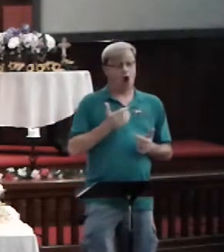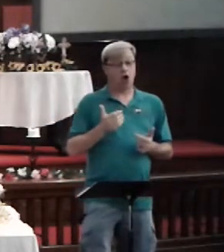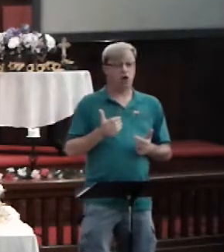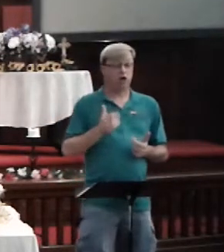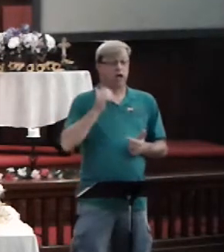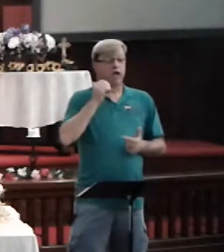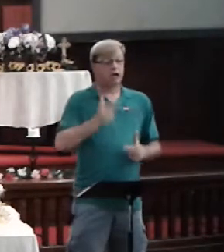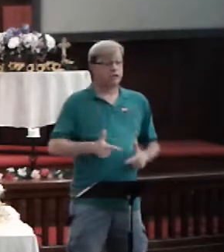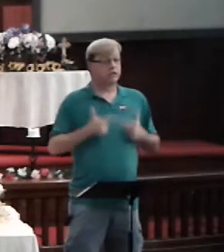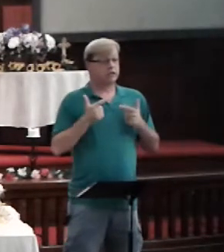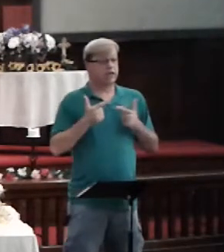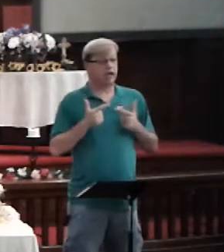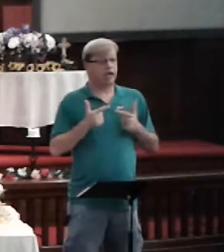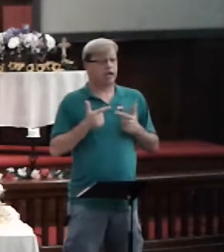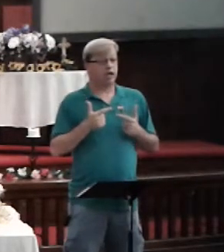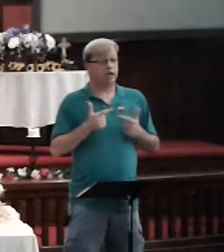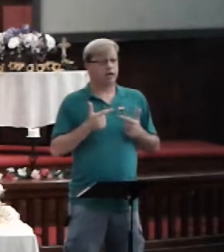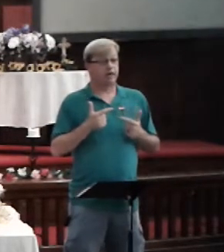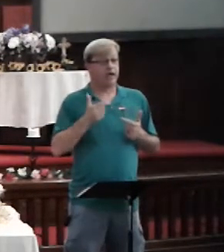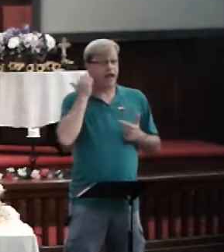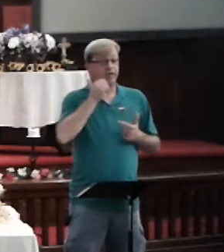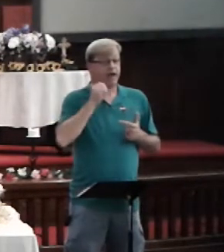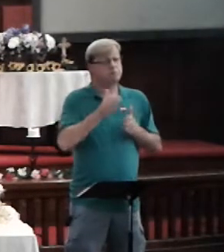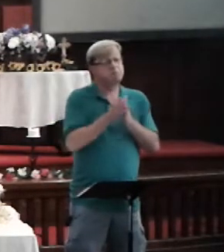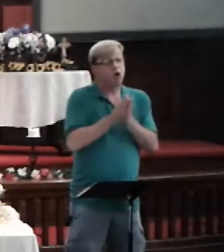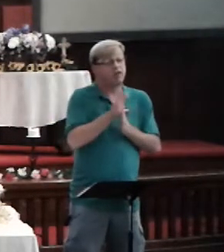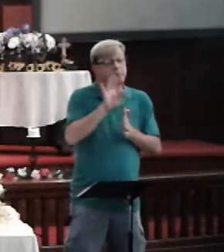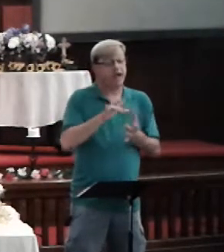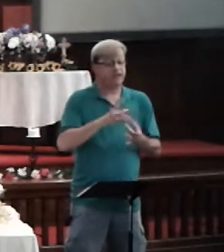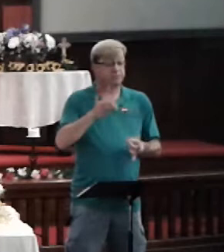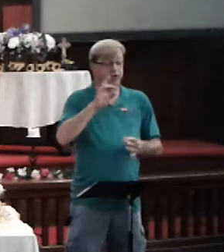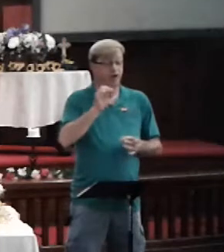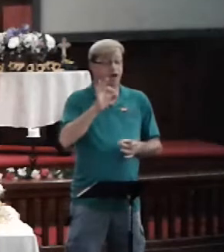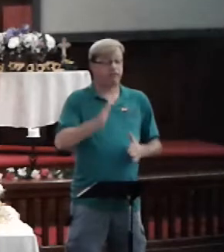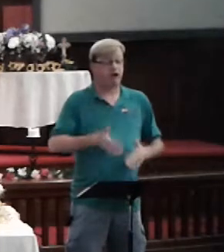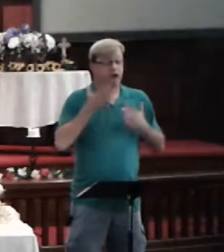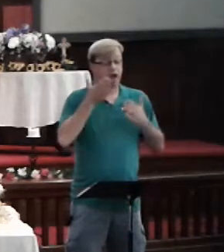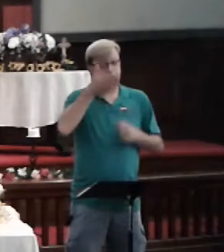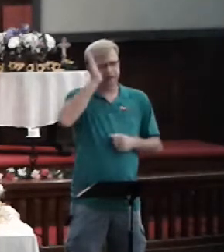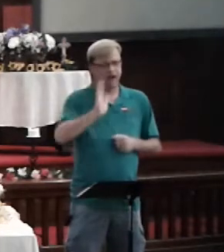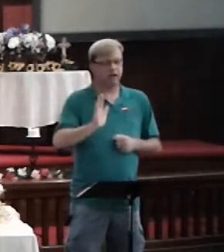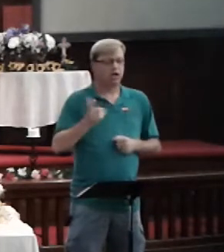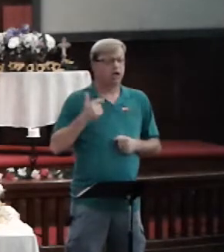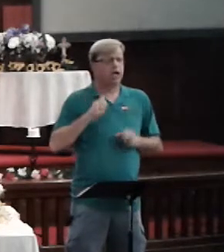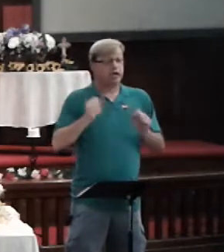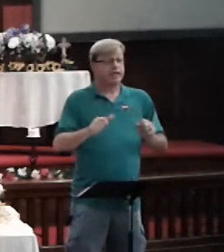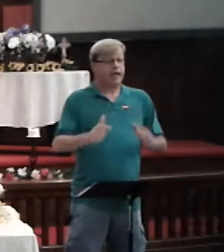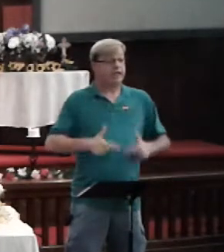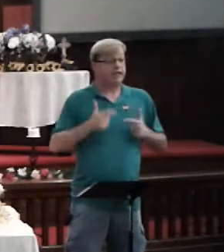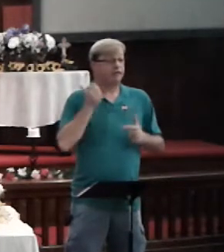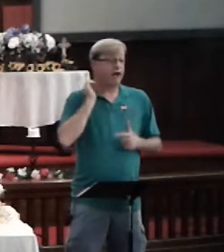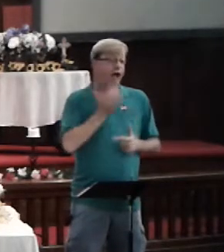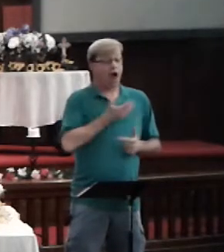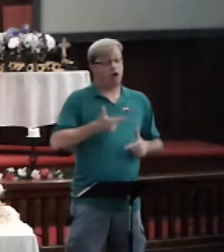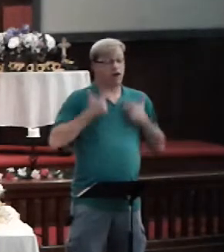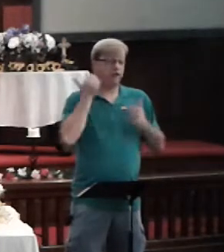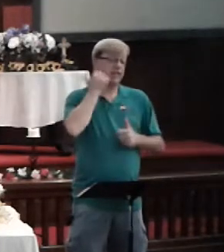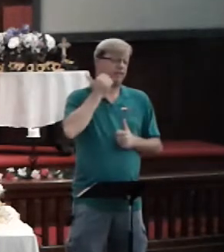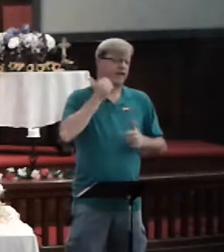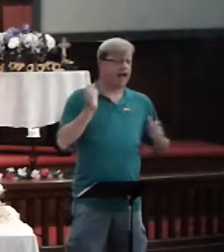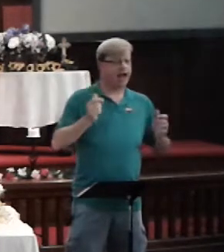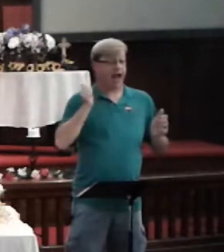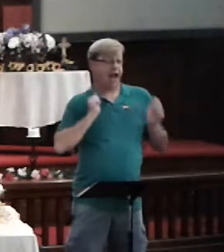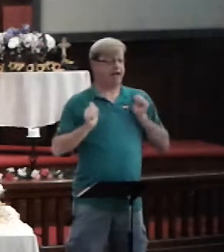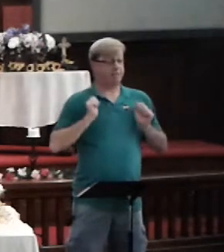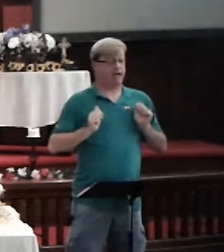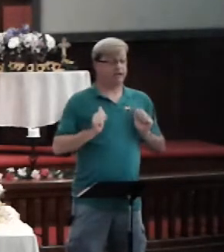day motivated by the Spirit of God. We can live our lives every day animated. When I was in the sixth